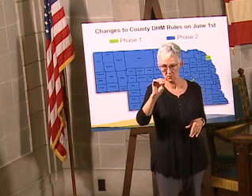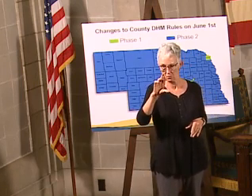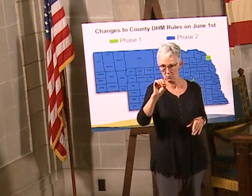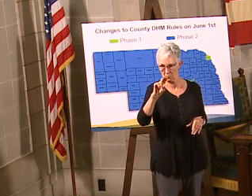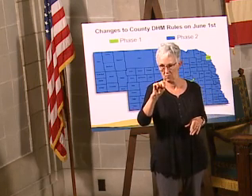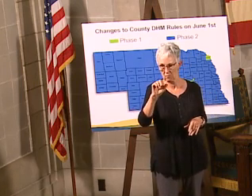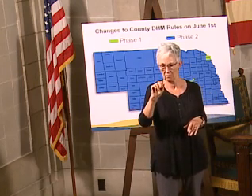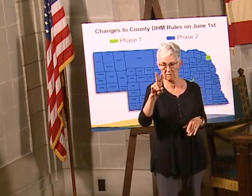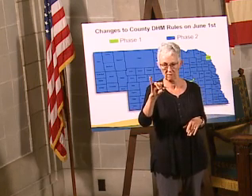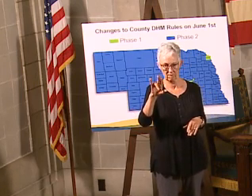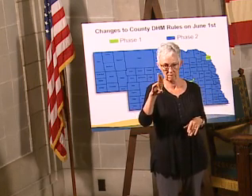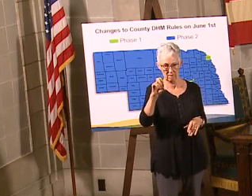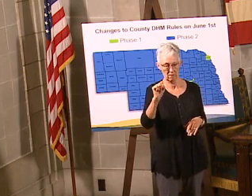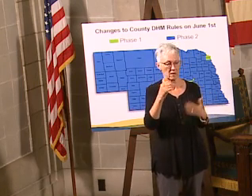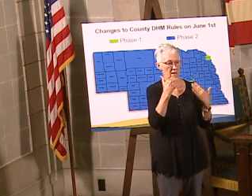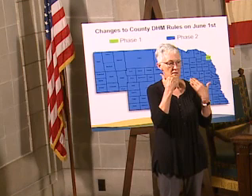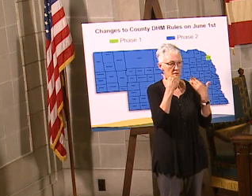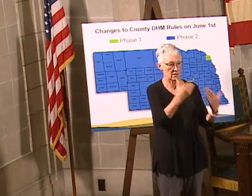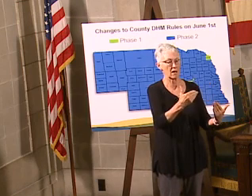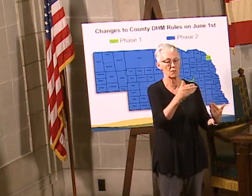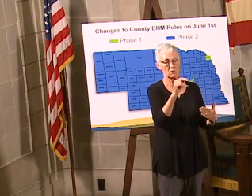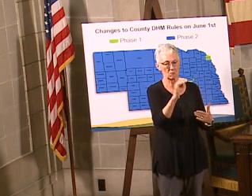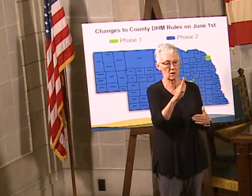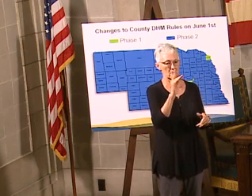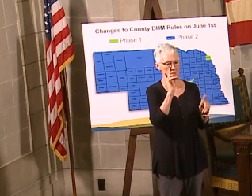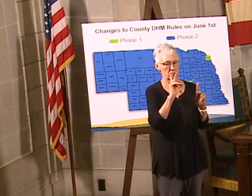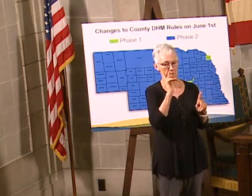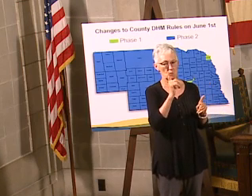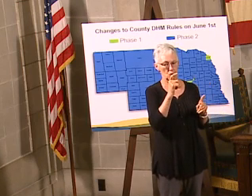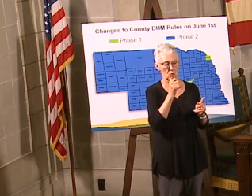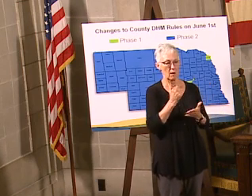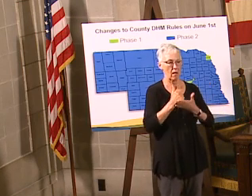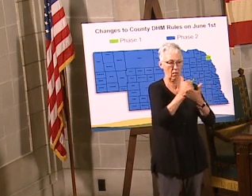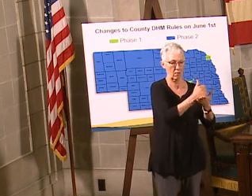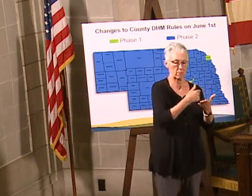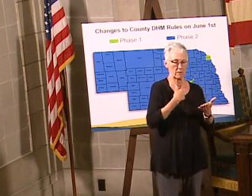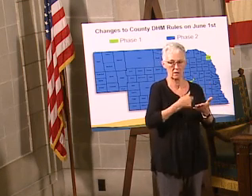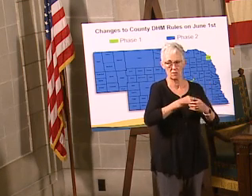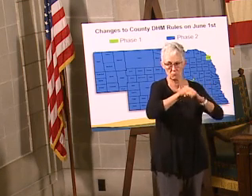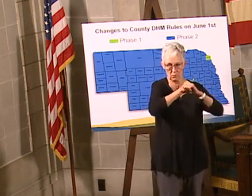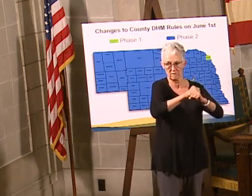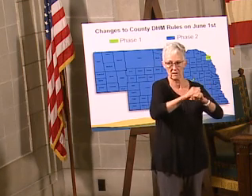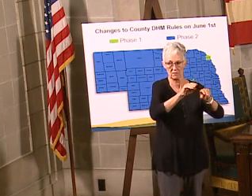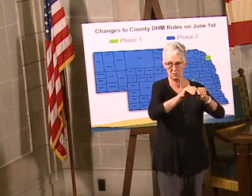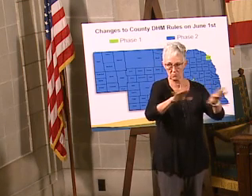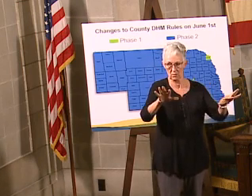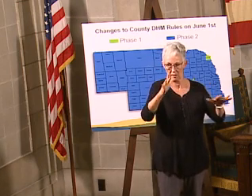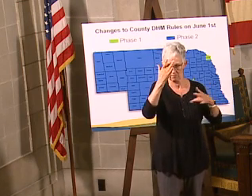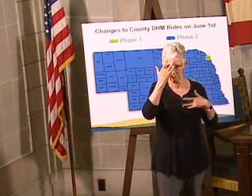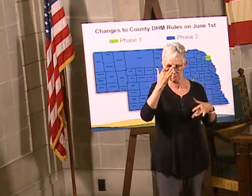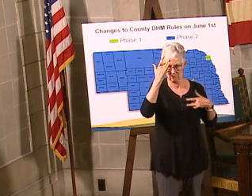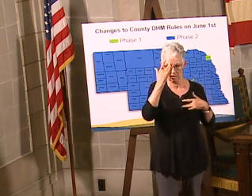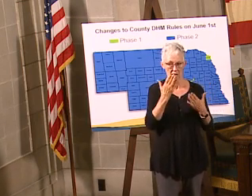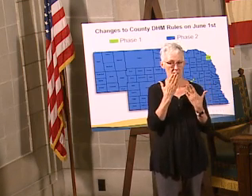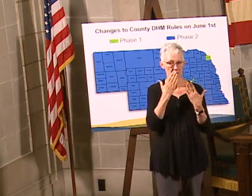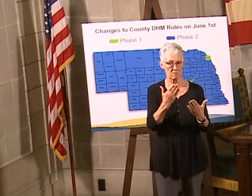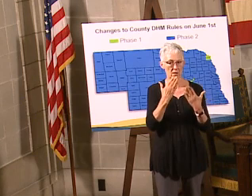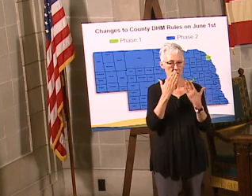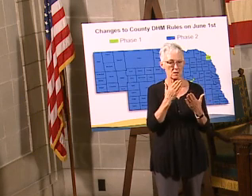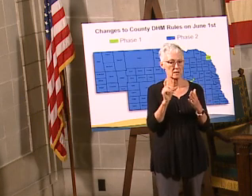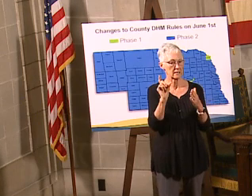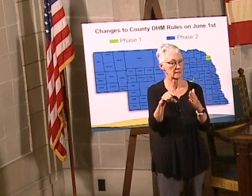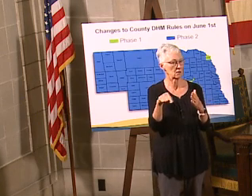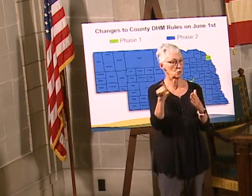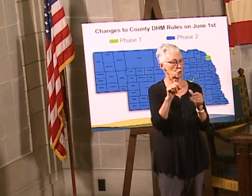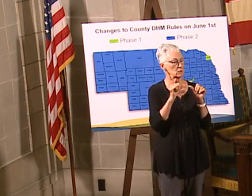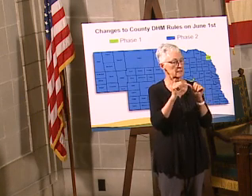hard, making sacrifices to slow the spread of virus here in our state. It has worked. Thank you so much. We need your continued patience as we go